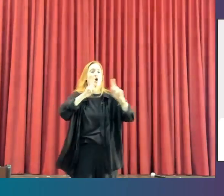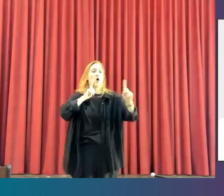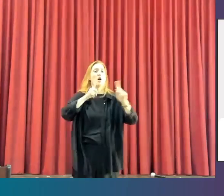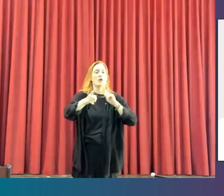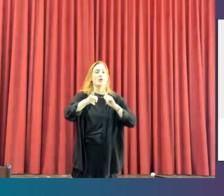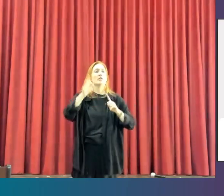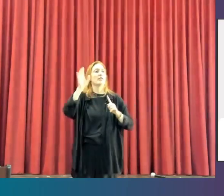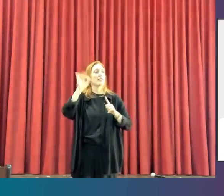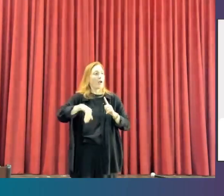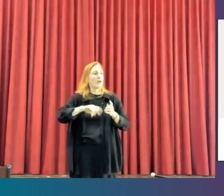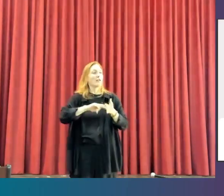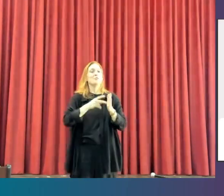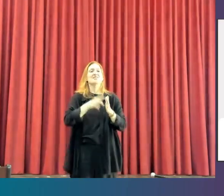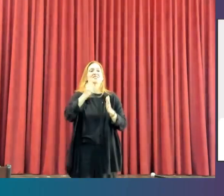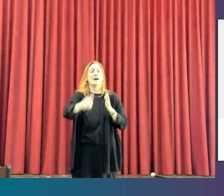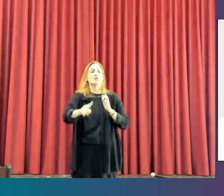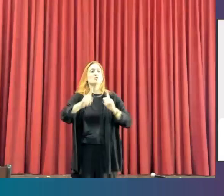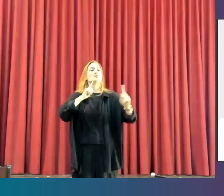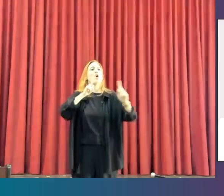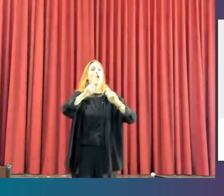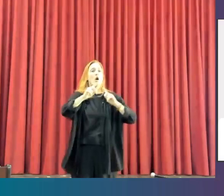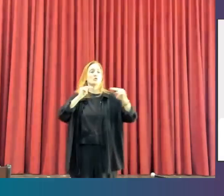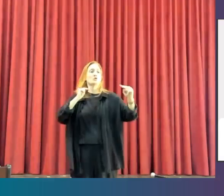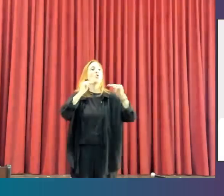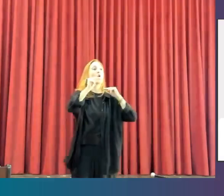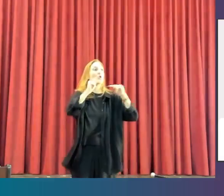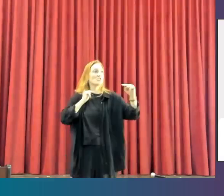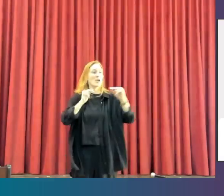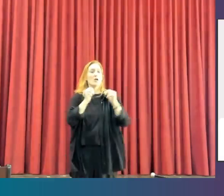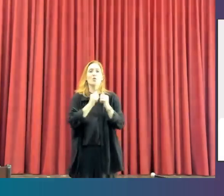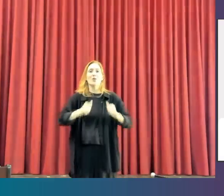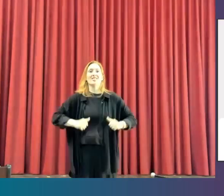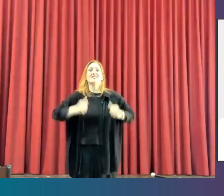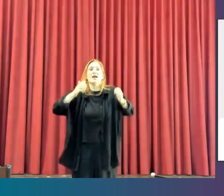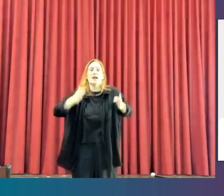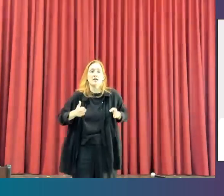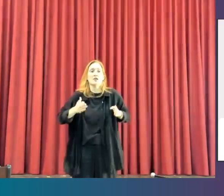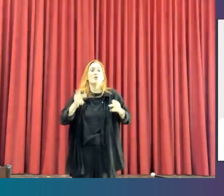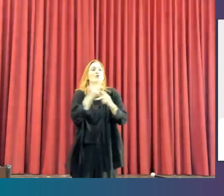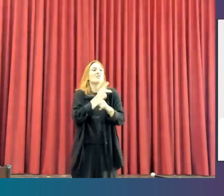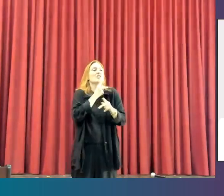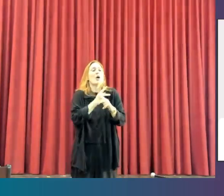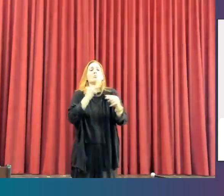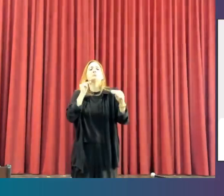reasonable alternative. So I'm sorry we can't grant this.